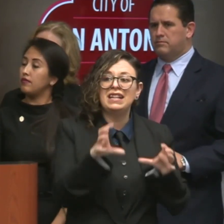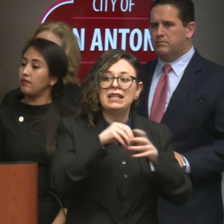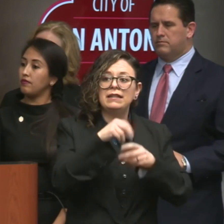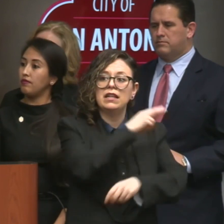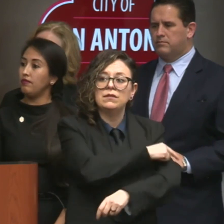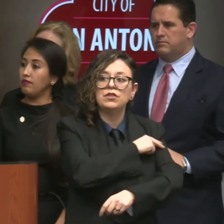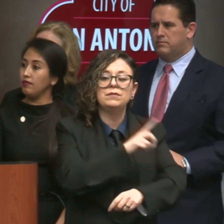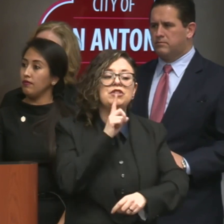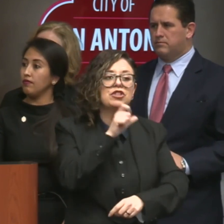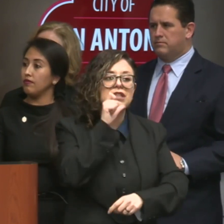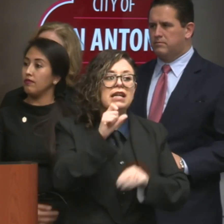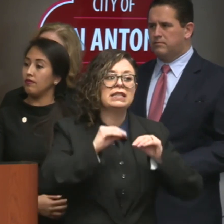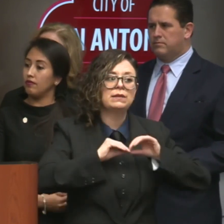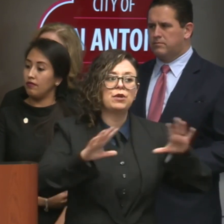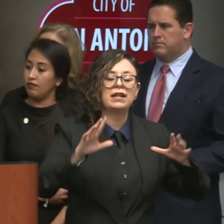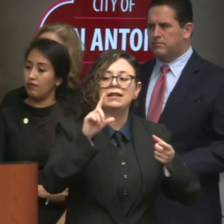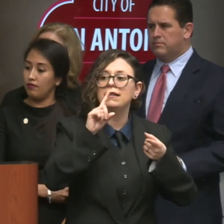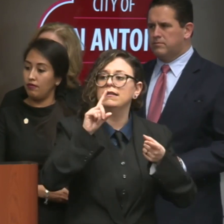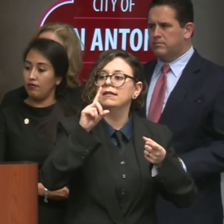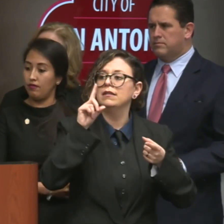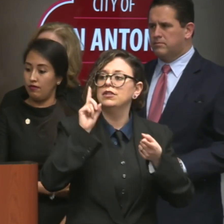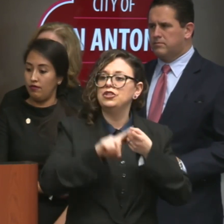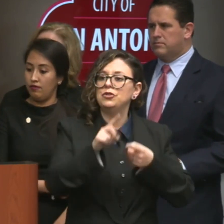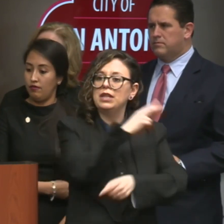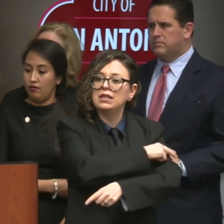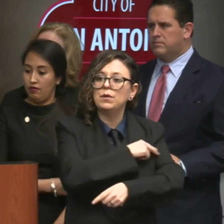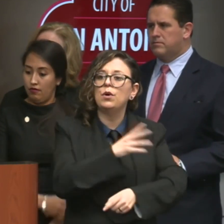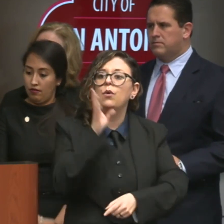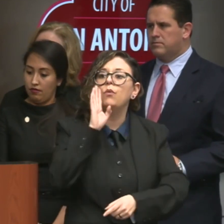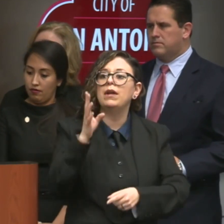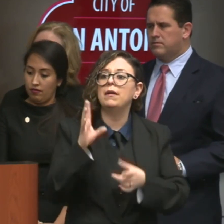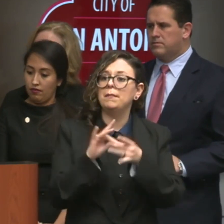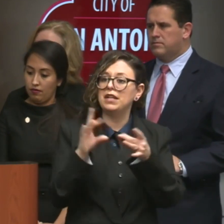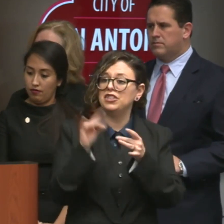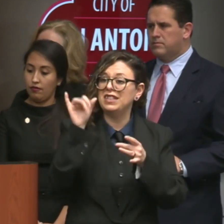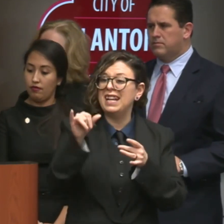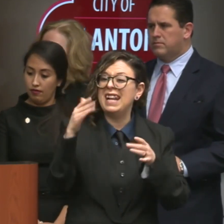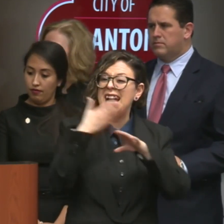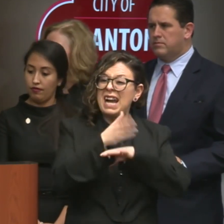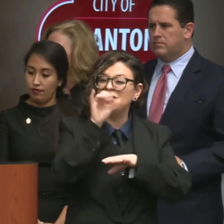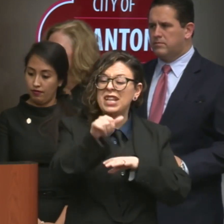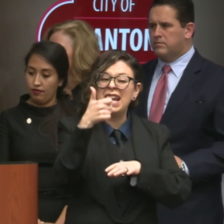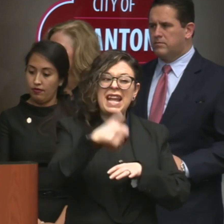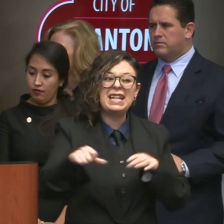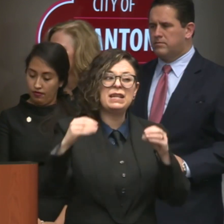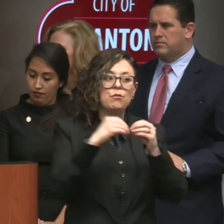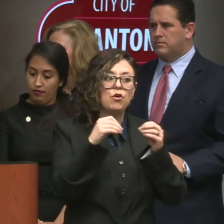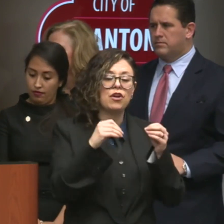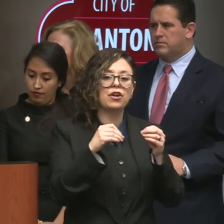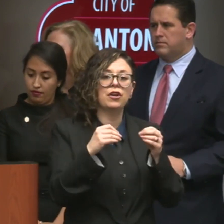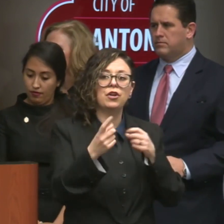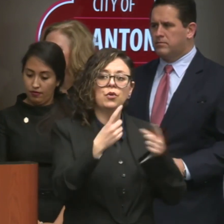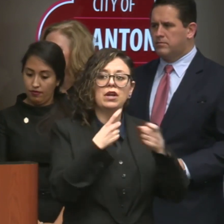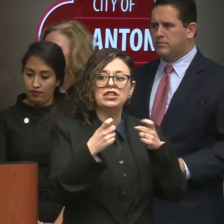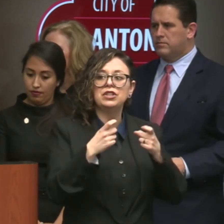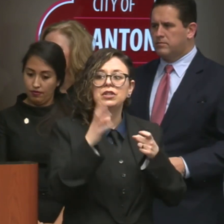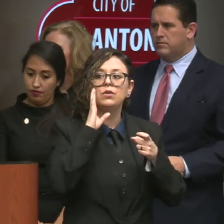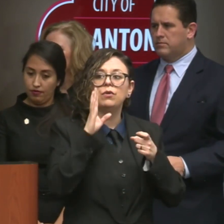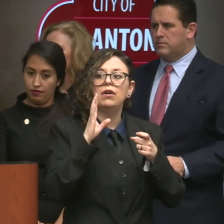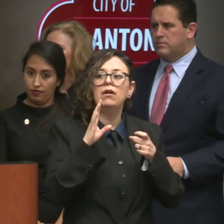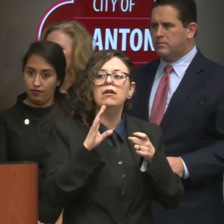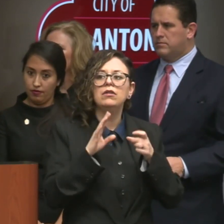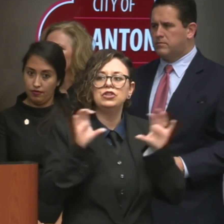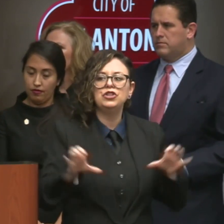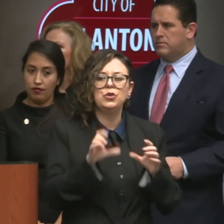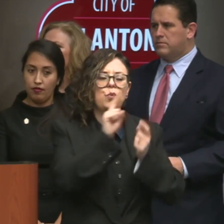spread to Sure. a vulnerable population? Yeah, and we'll take that question, and then I'm going to refer any additional questions, technical questions, to the folks that are up here in